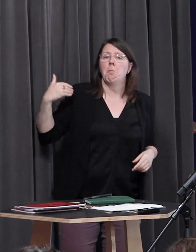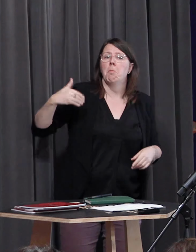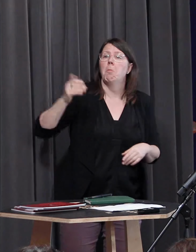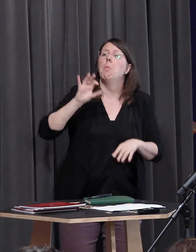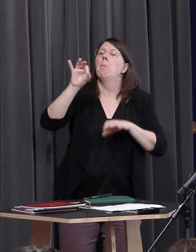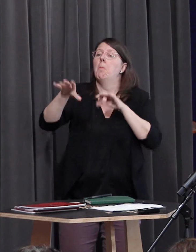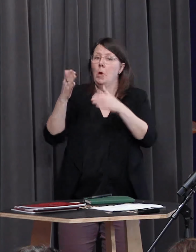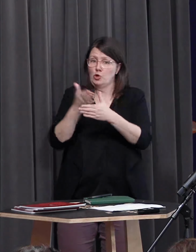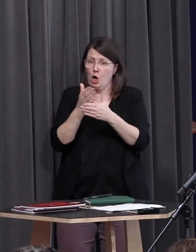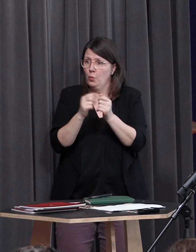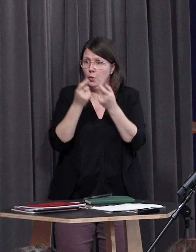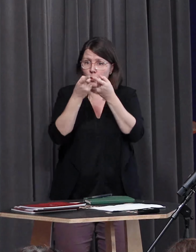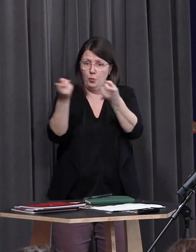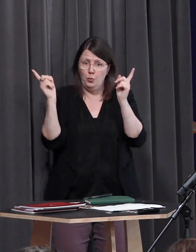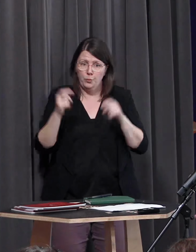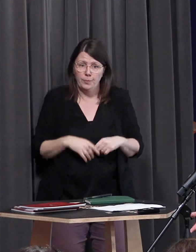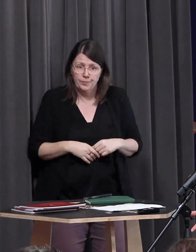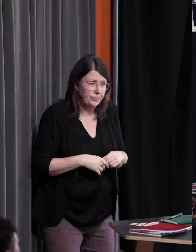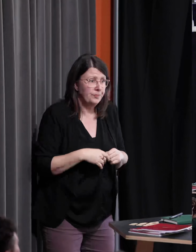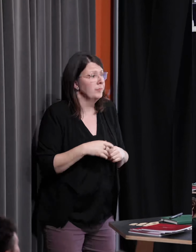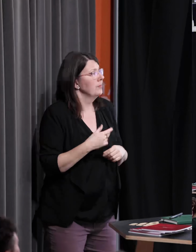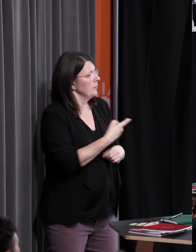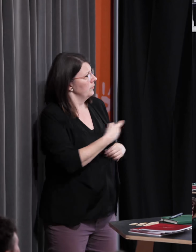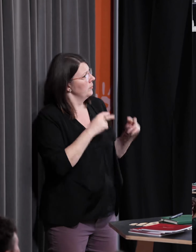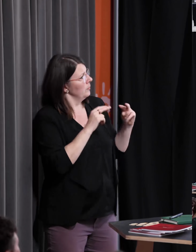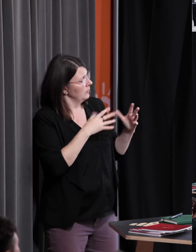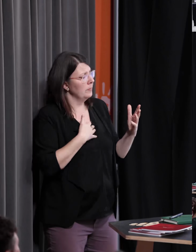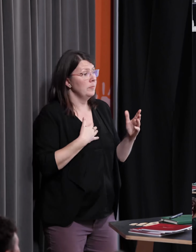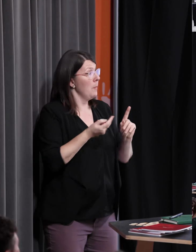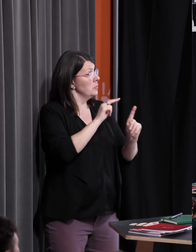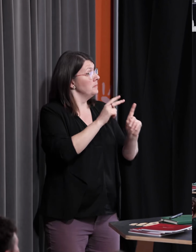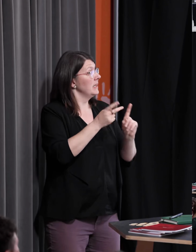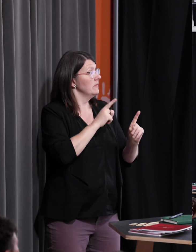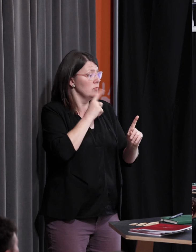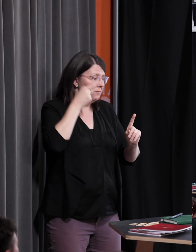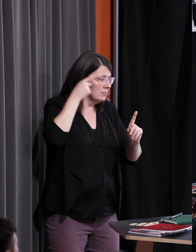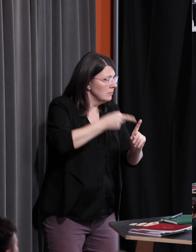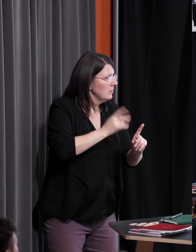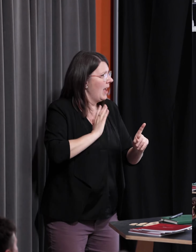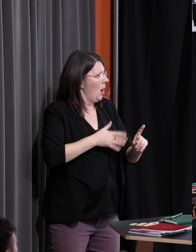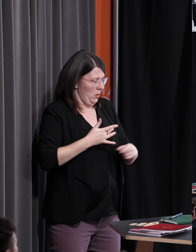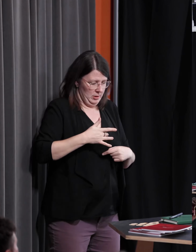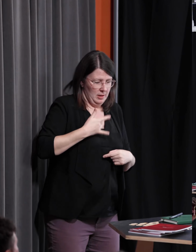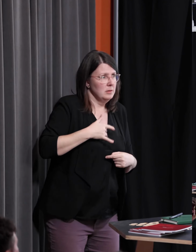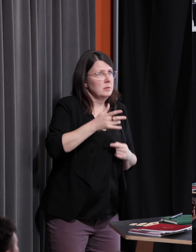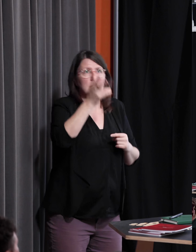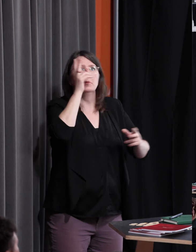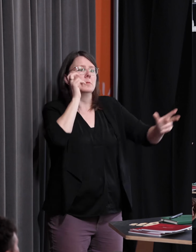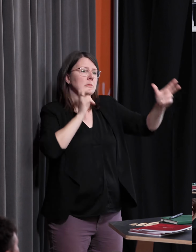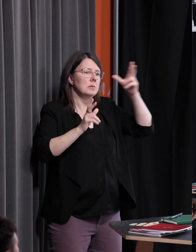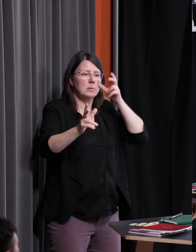Because to us, perspectives is about our senses. We all have them. What we hear, what we